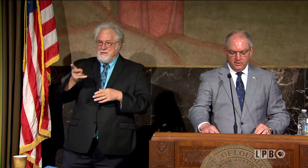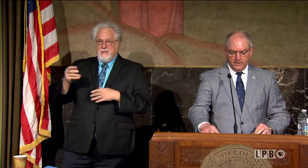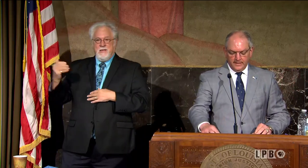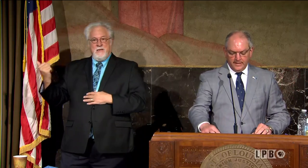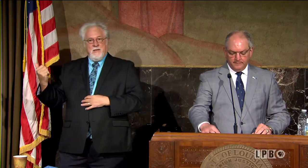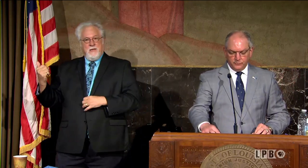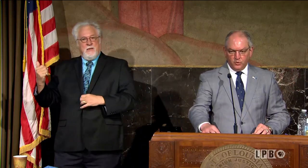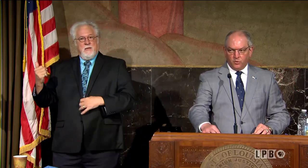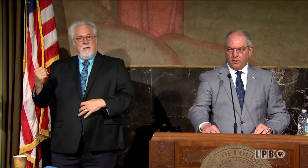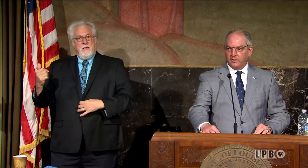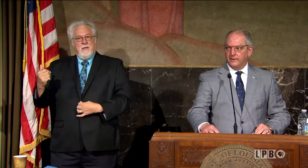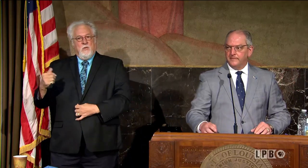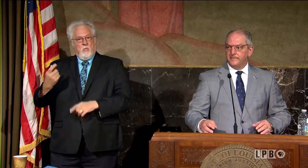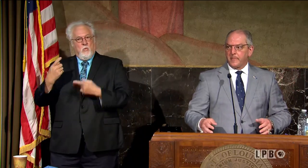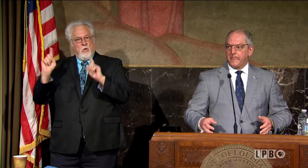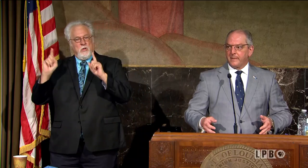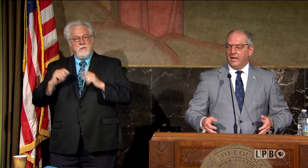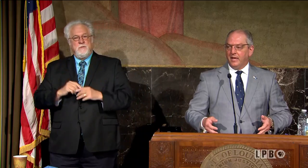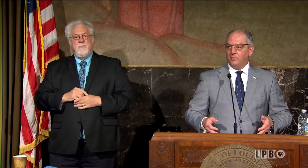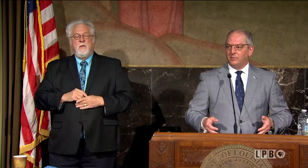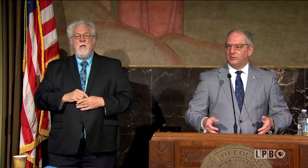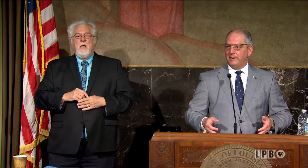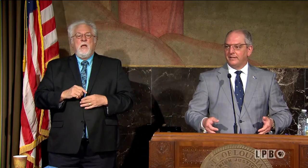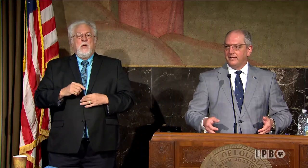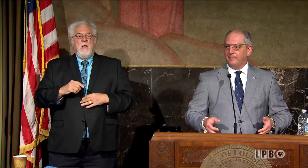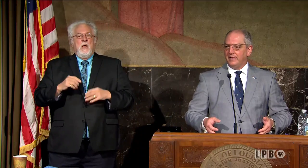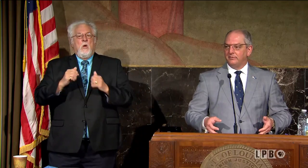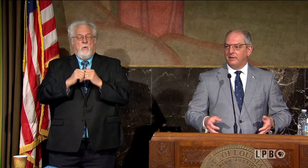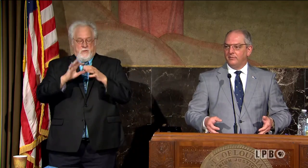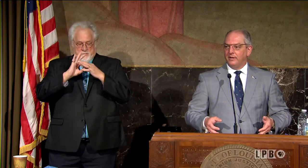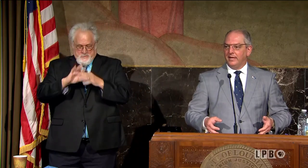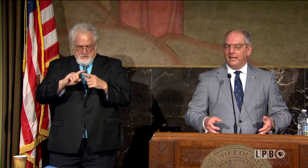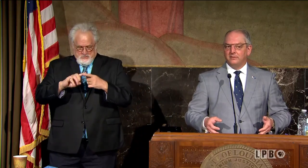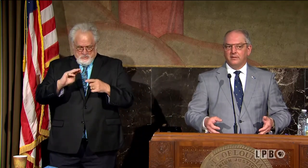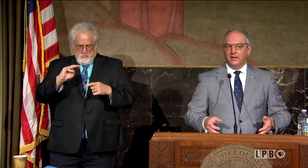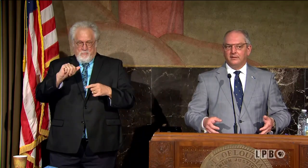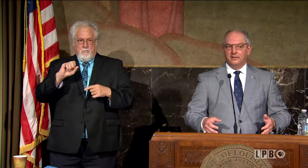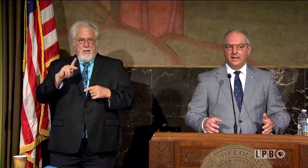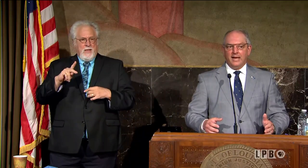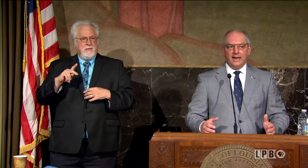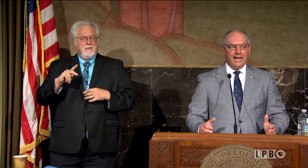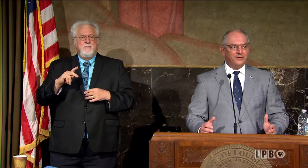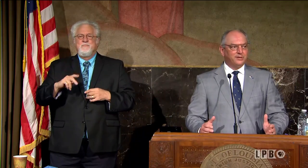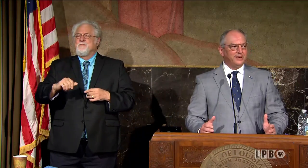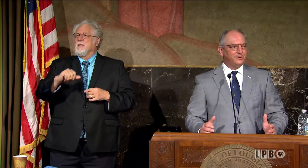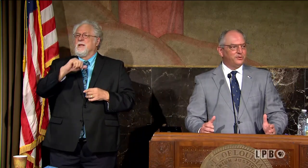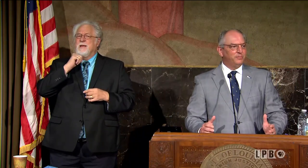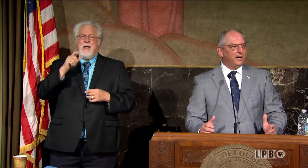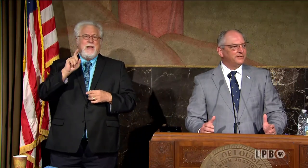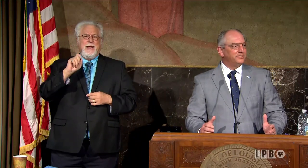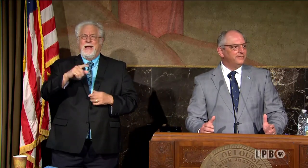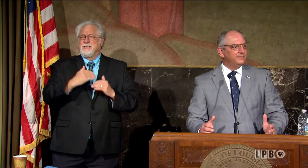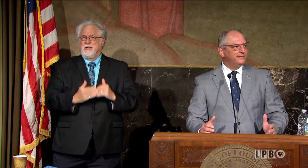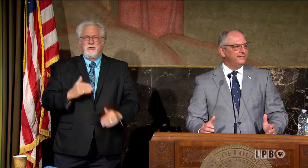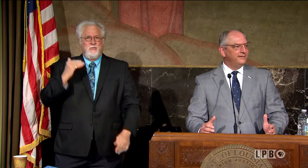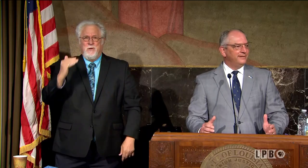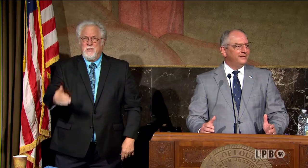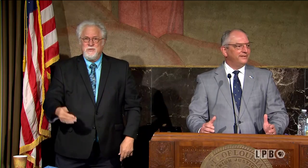things do work. And with respect to the mask, by the way, it's not asking too